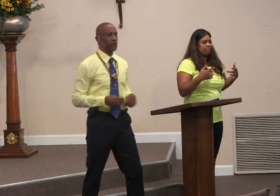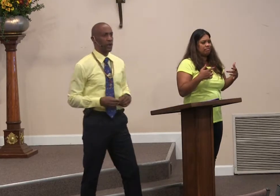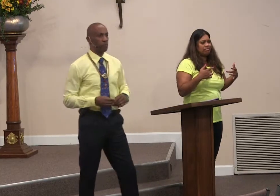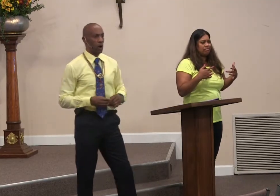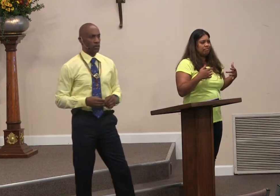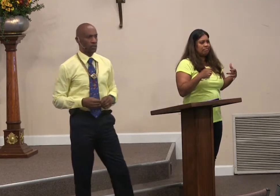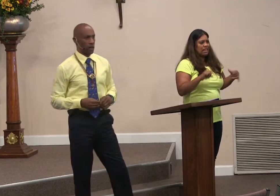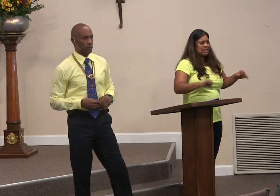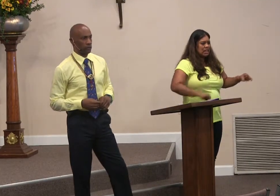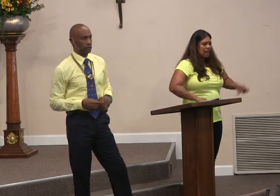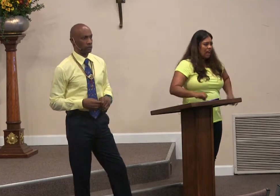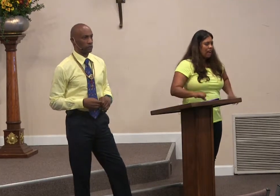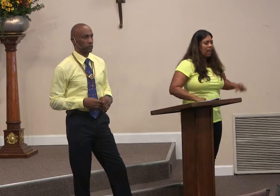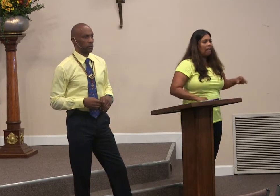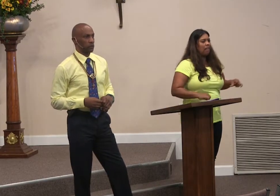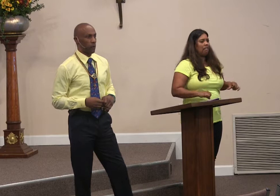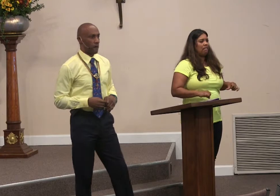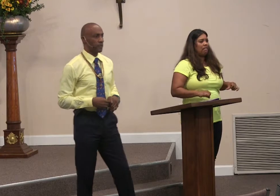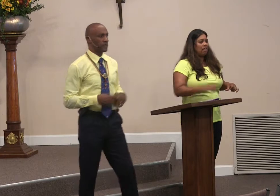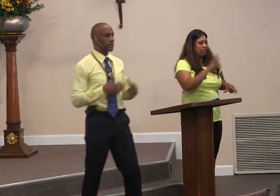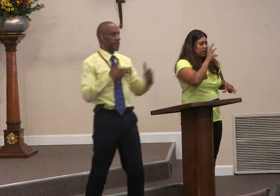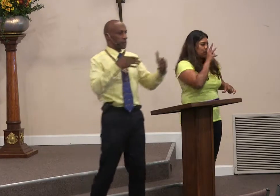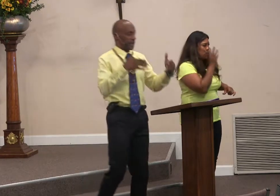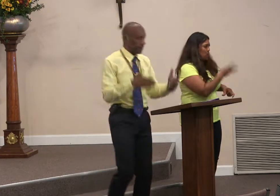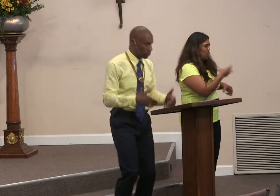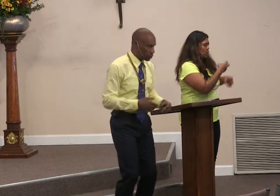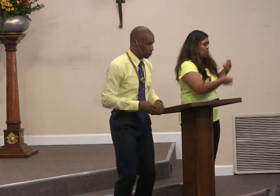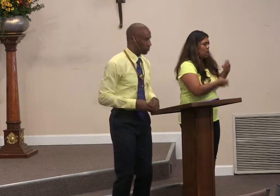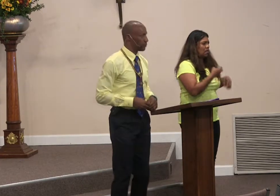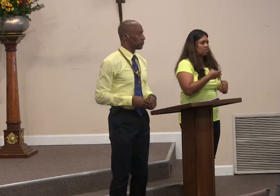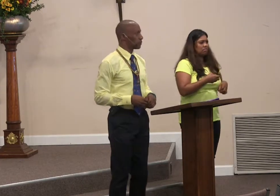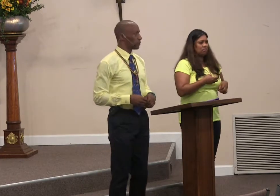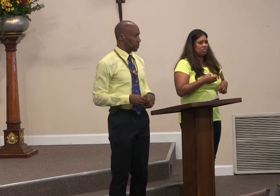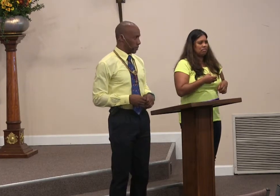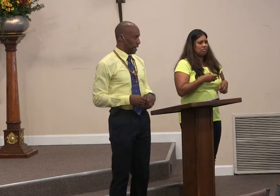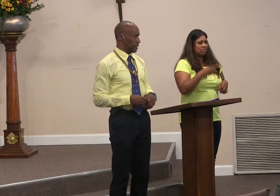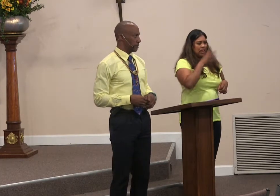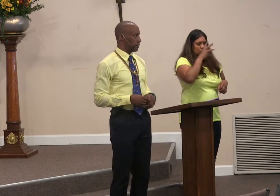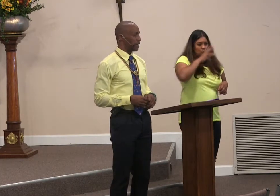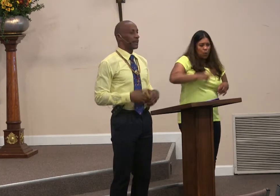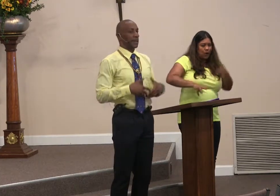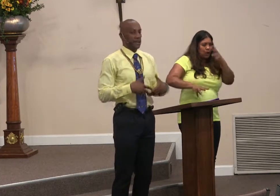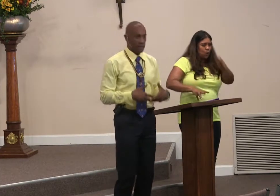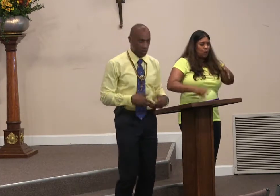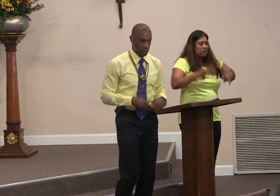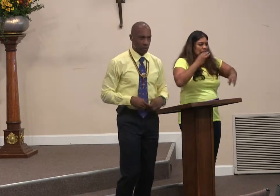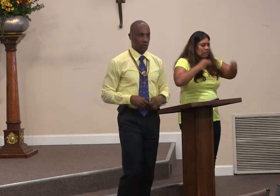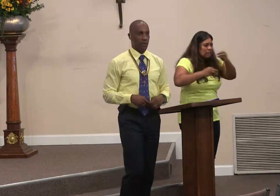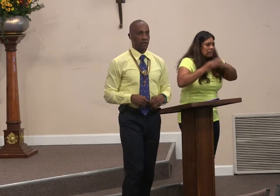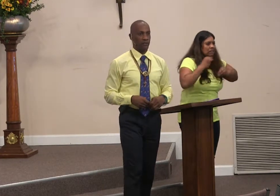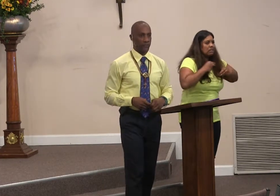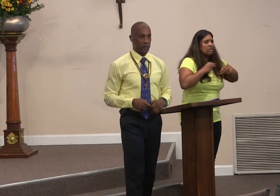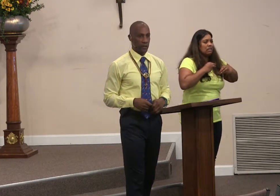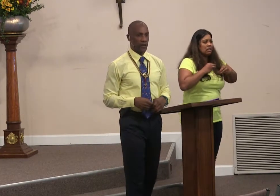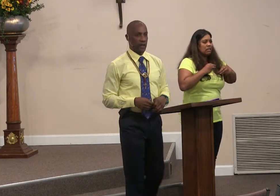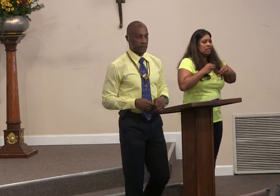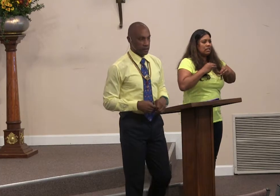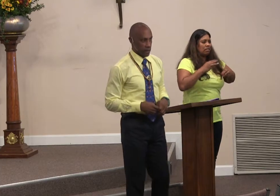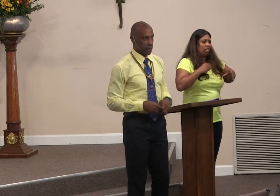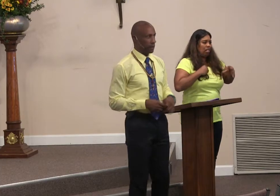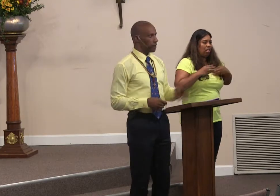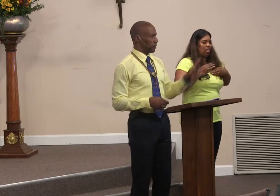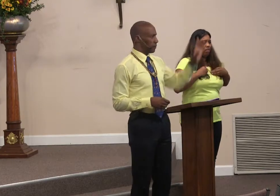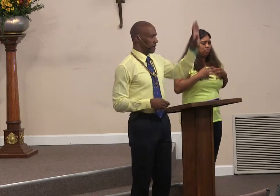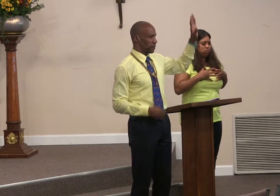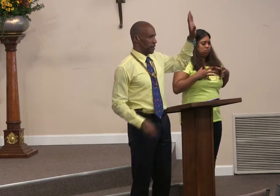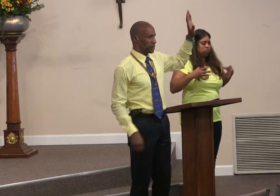things to numb ourselves rather than step into the pain, into the fear, and